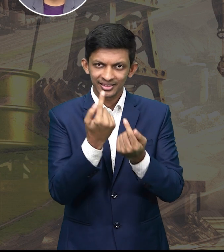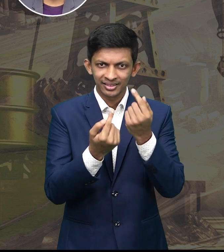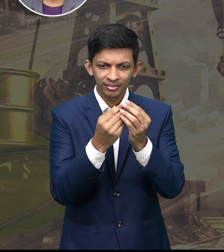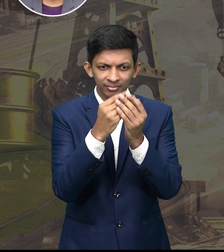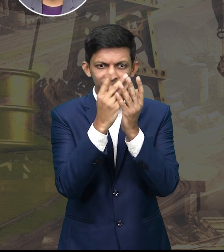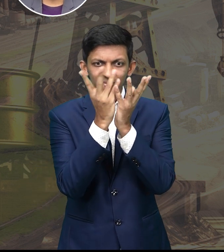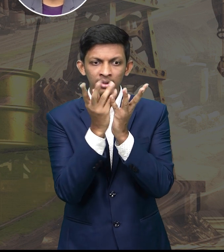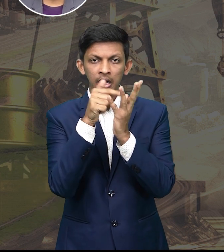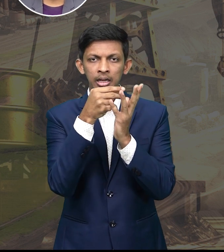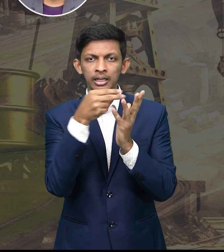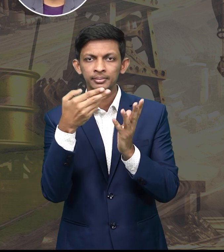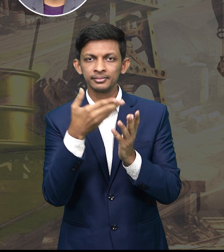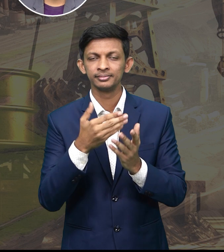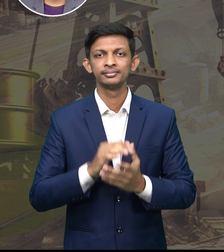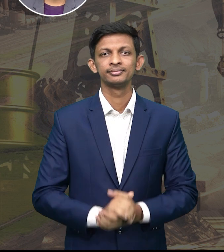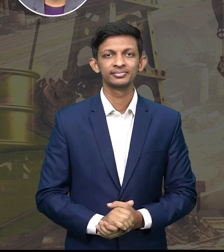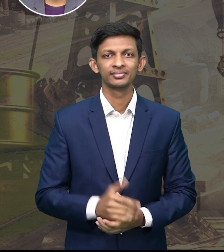jatropha,